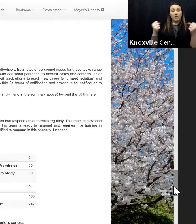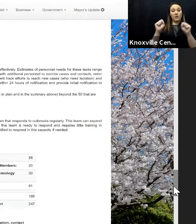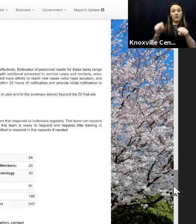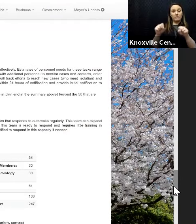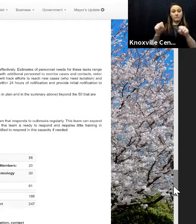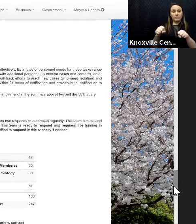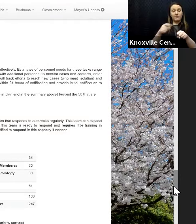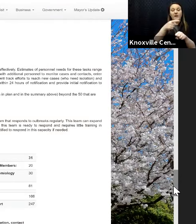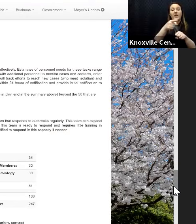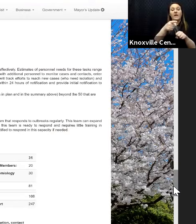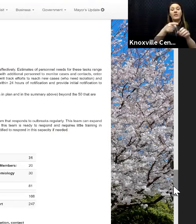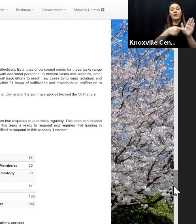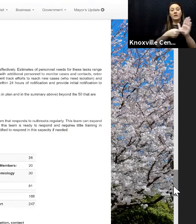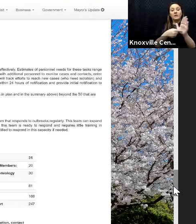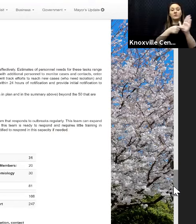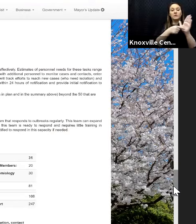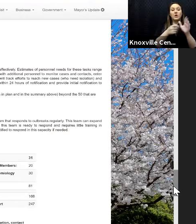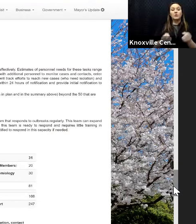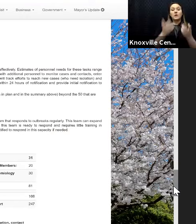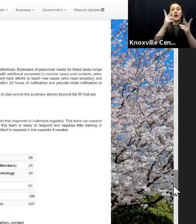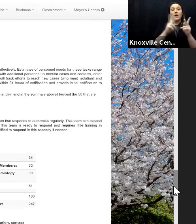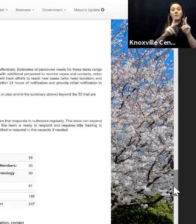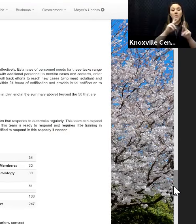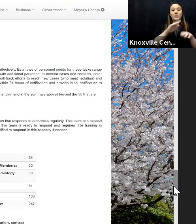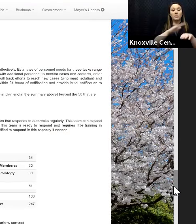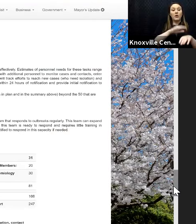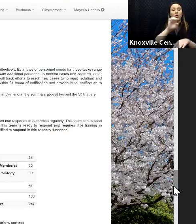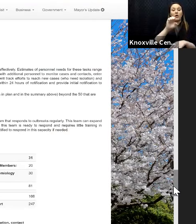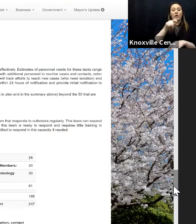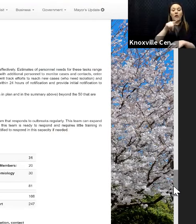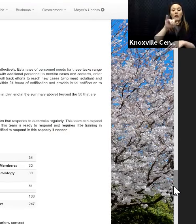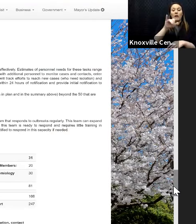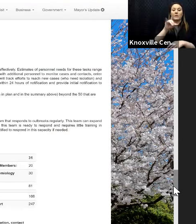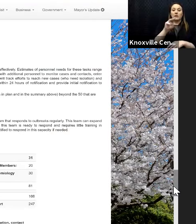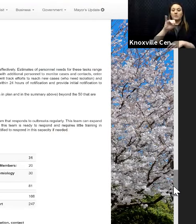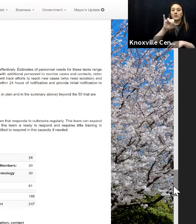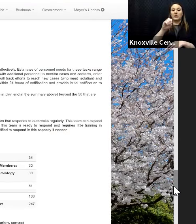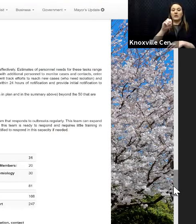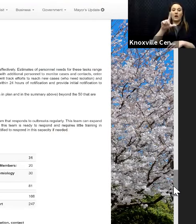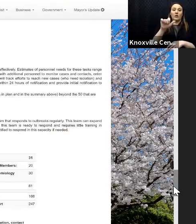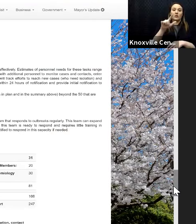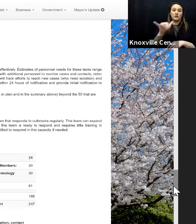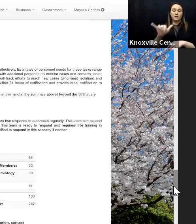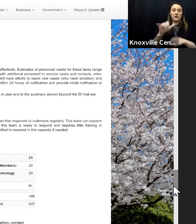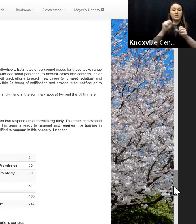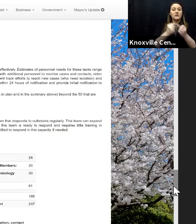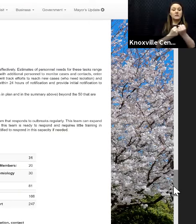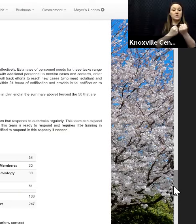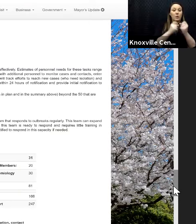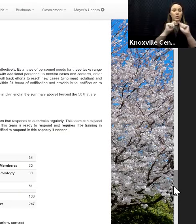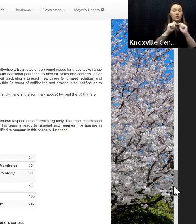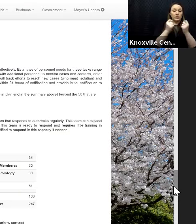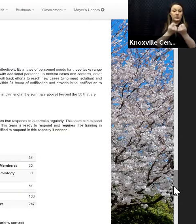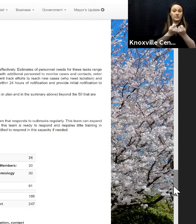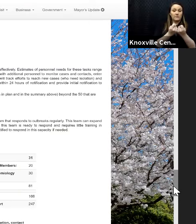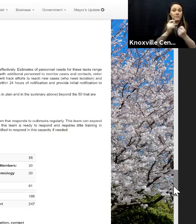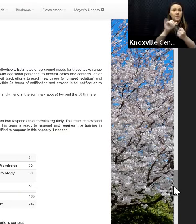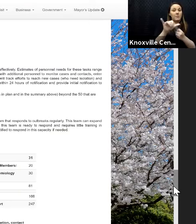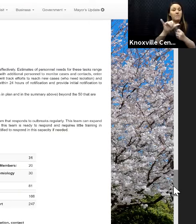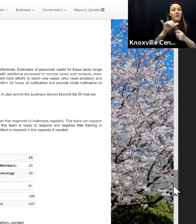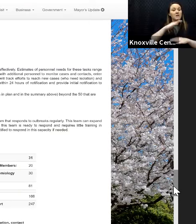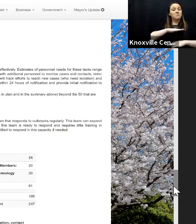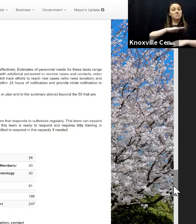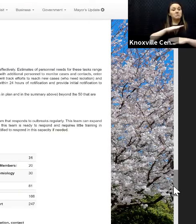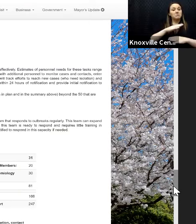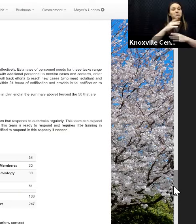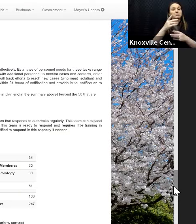number of individuals on the epidemiology support team. At 31 people, that is an adequate number to handle the current